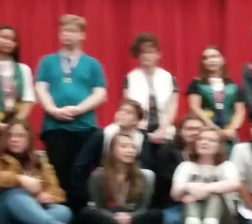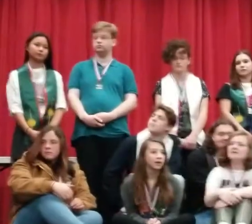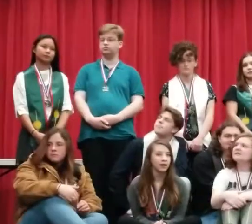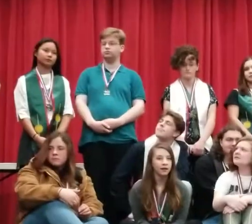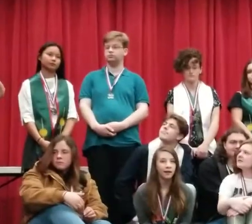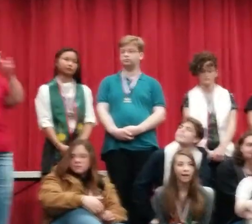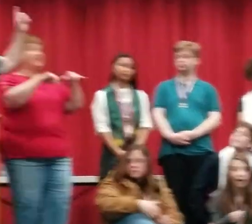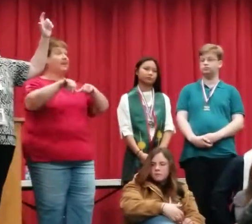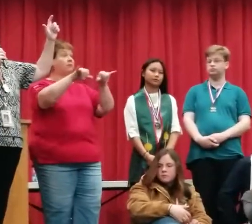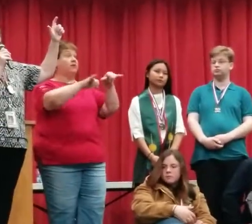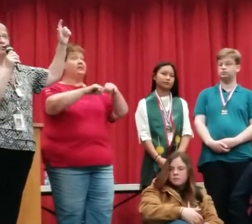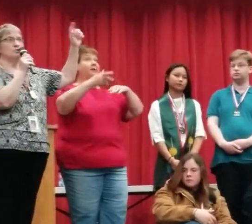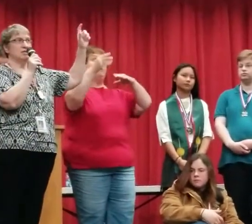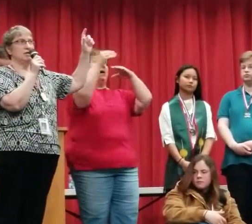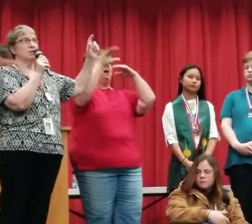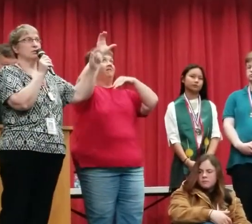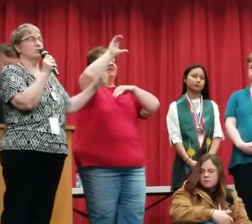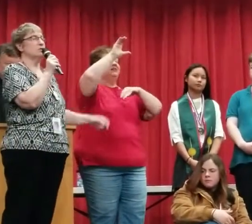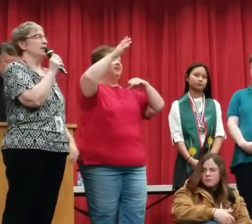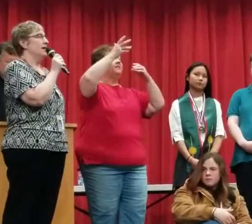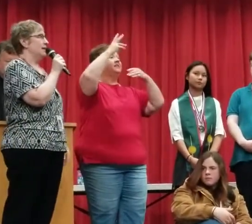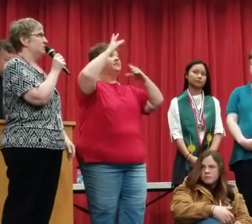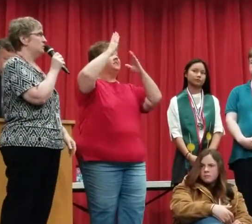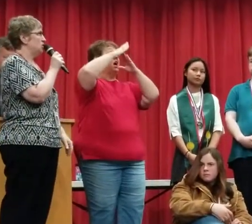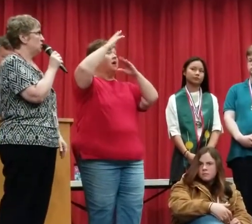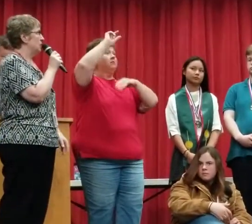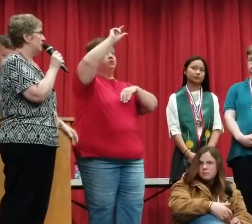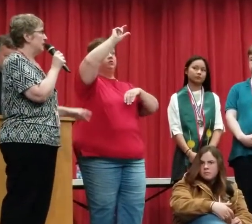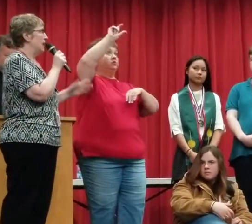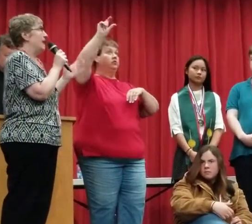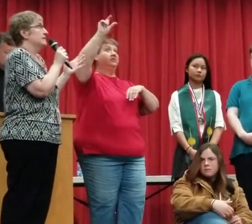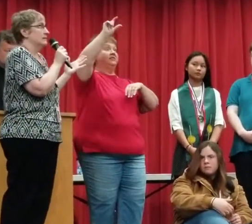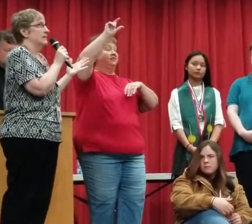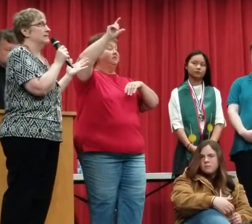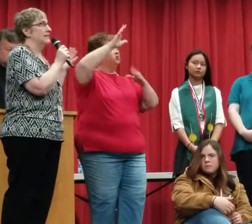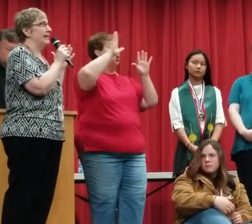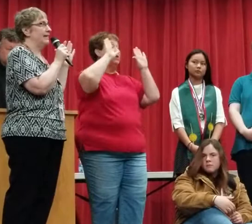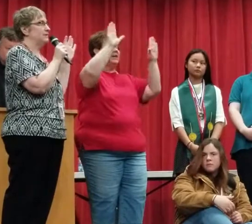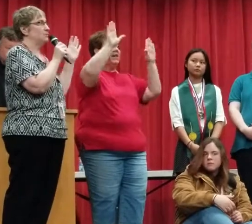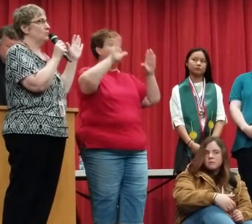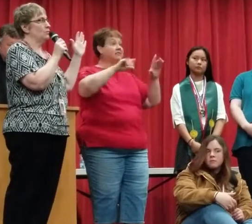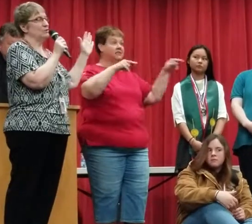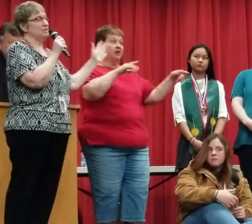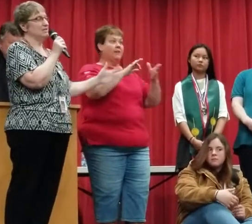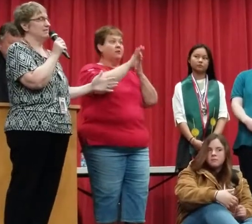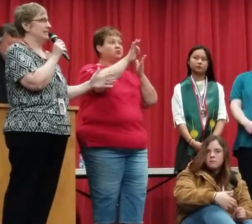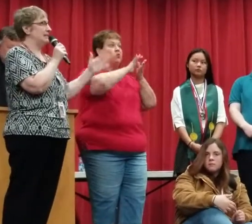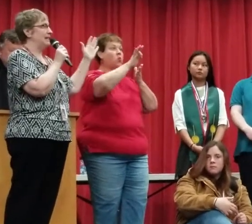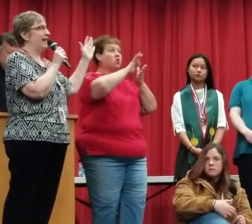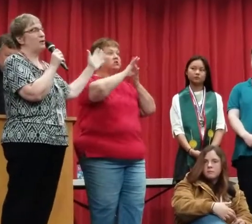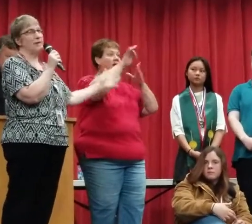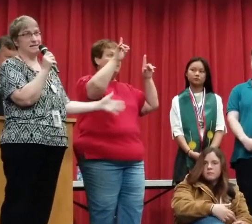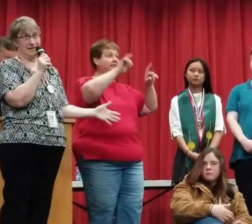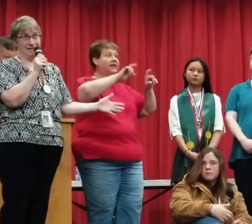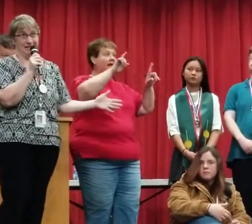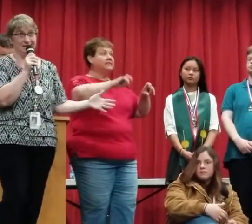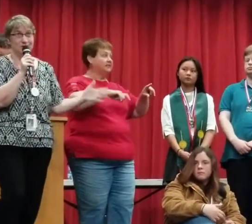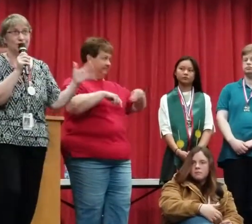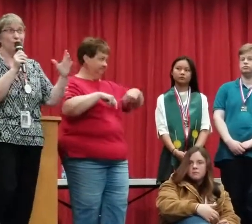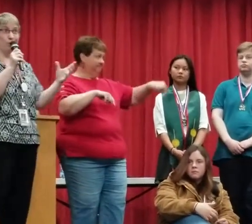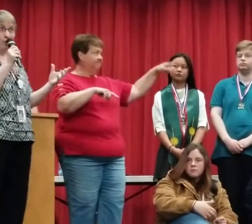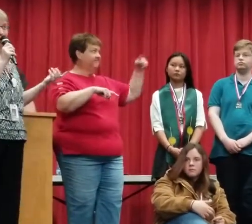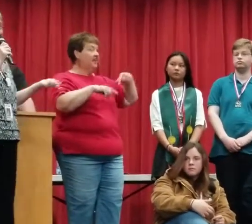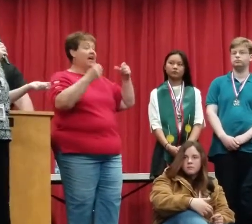in that top two tiers, just showing excellence. And just to see how many